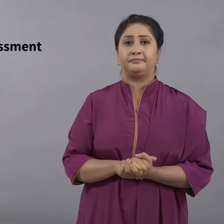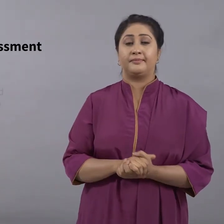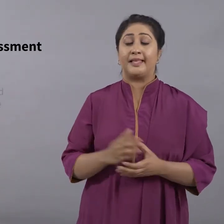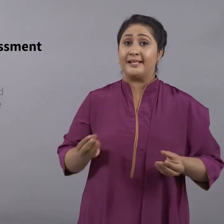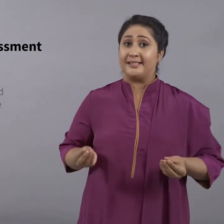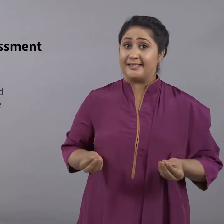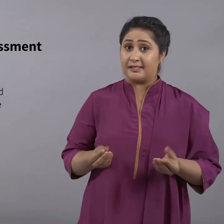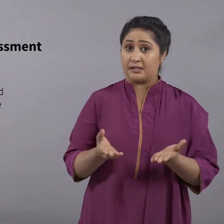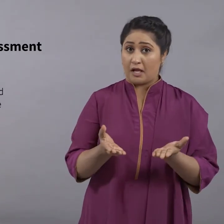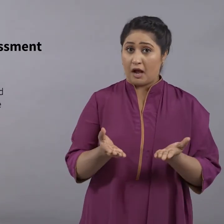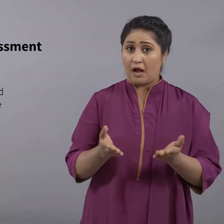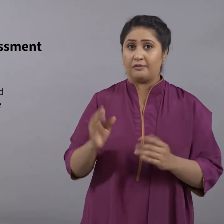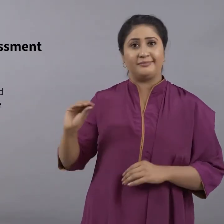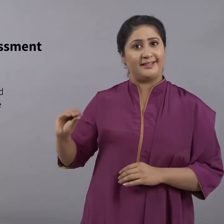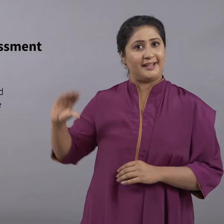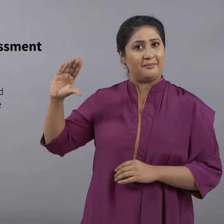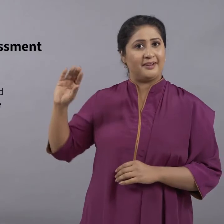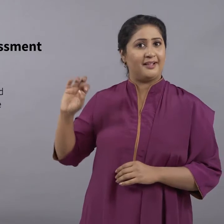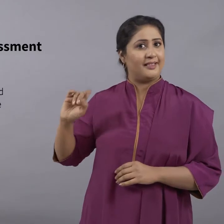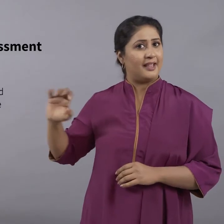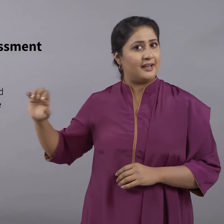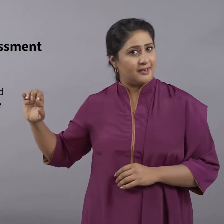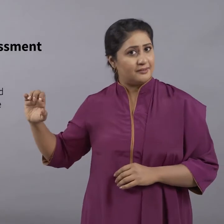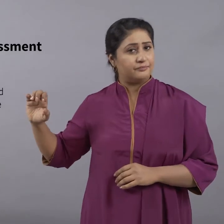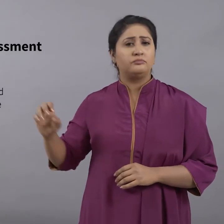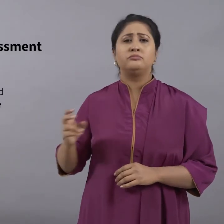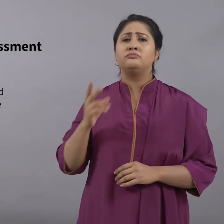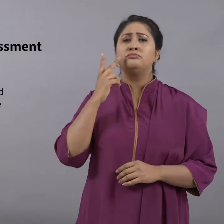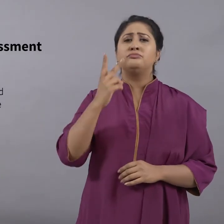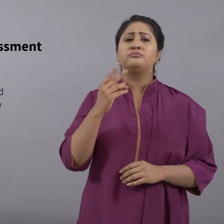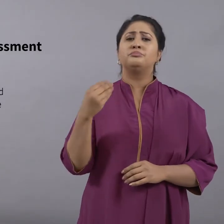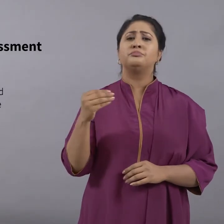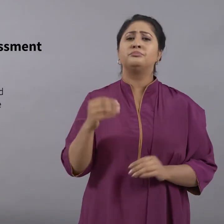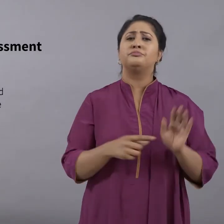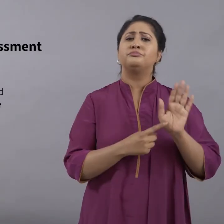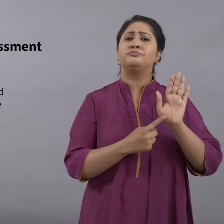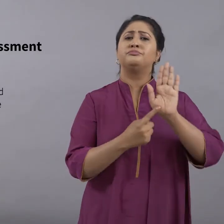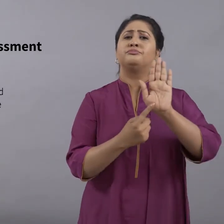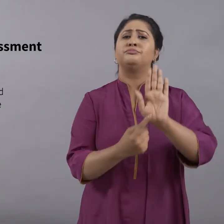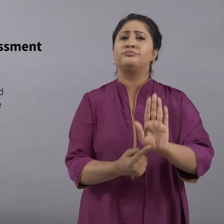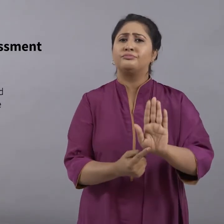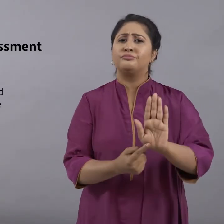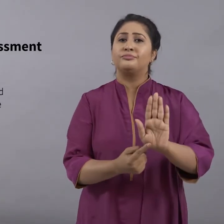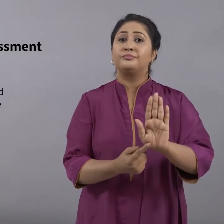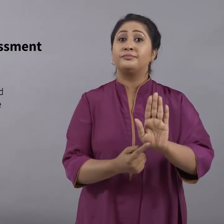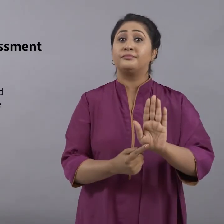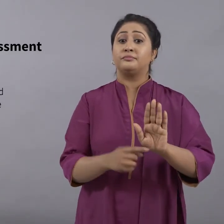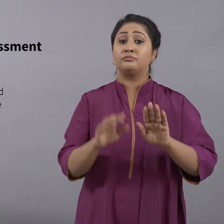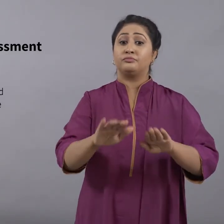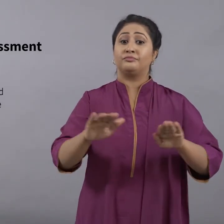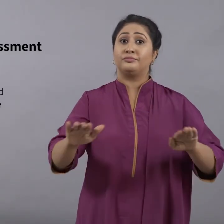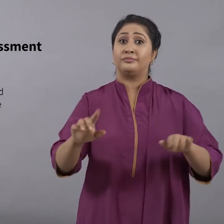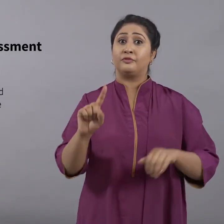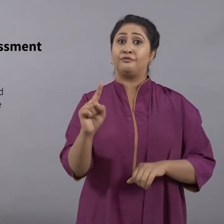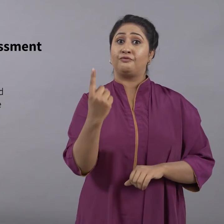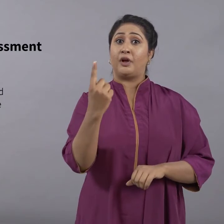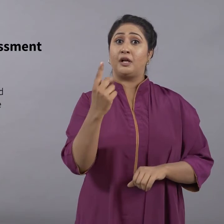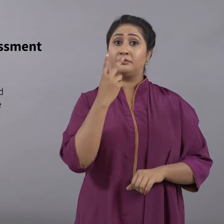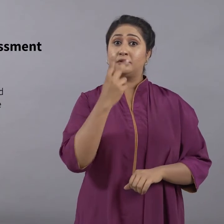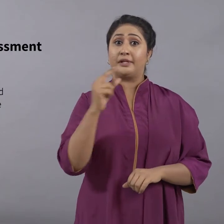Start from capital letters / alphabets and show the paper to the student with the first test of capital